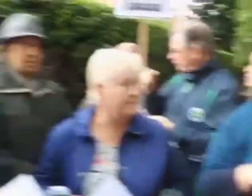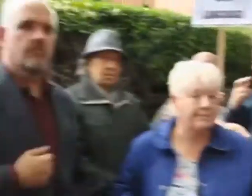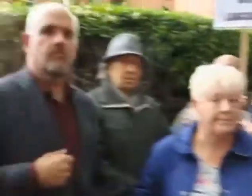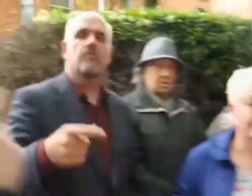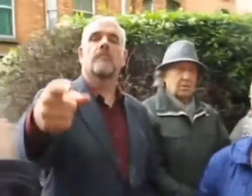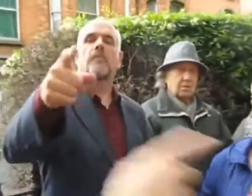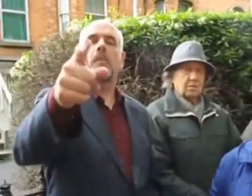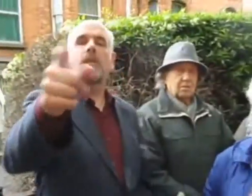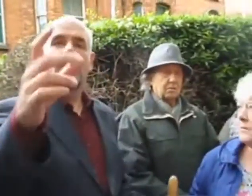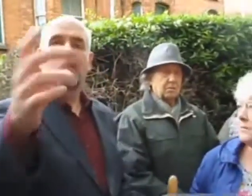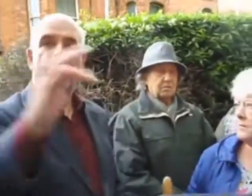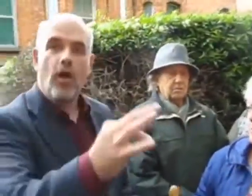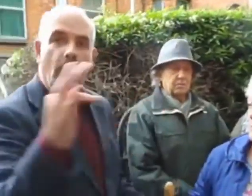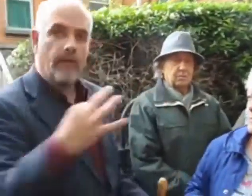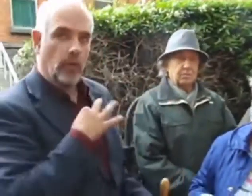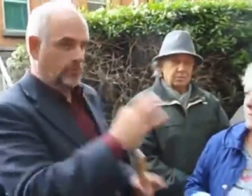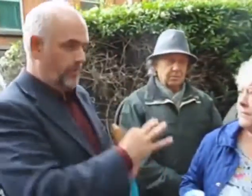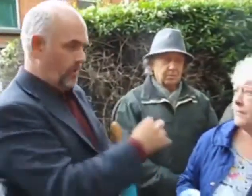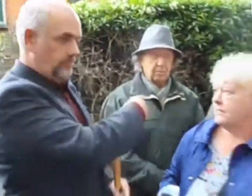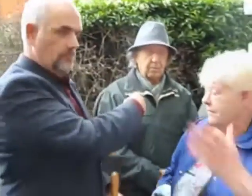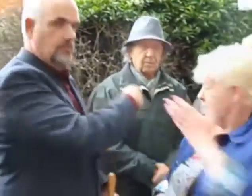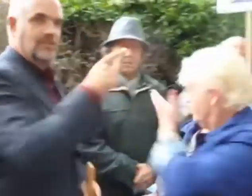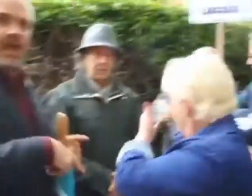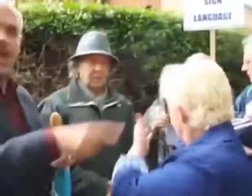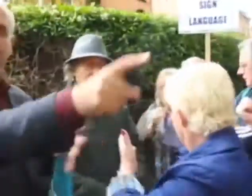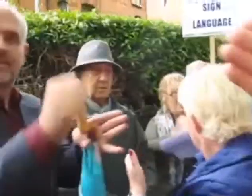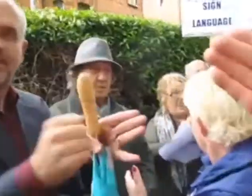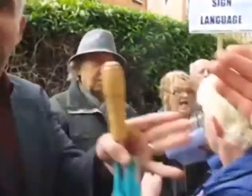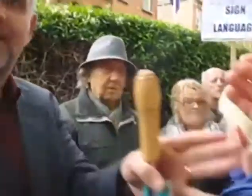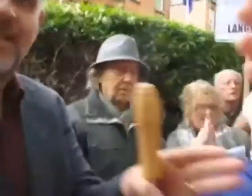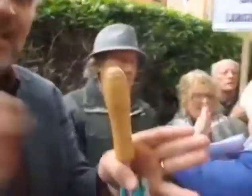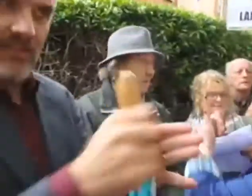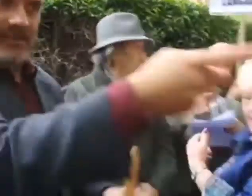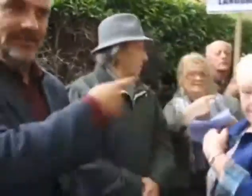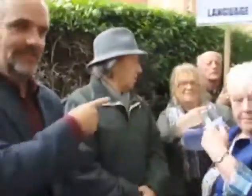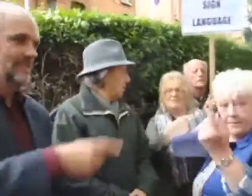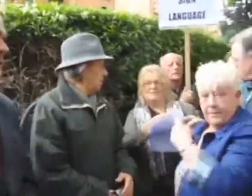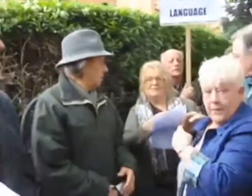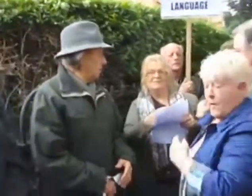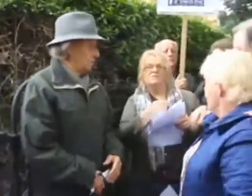London, in Berlin, different Italian embassies all over the world.